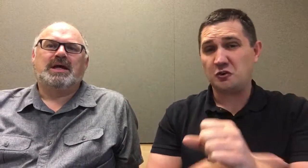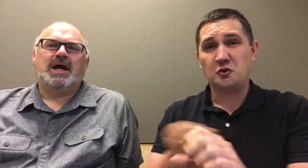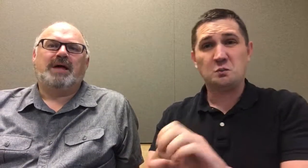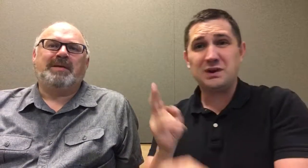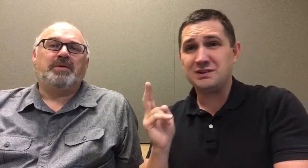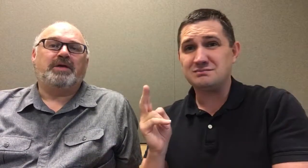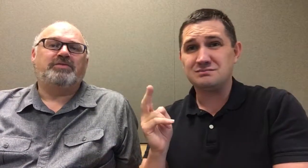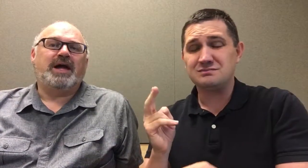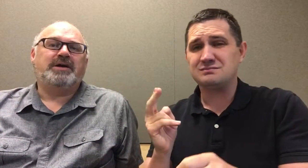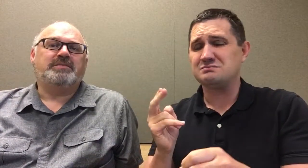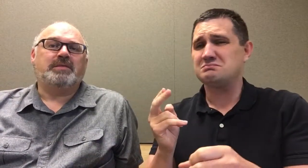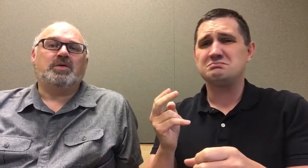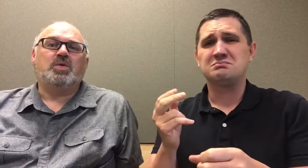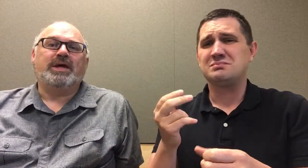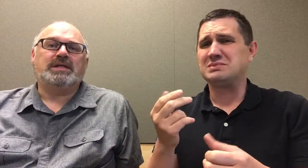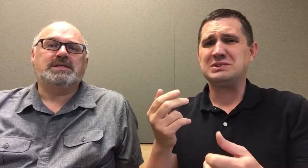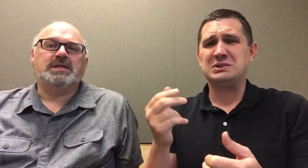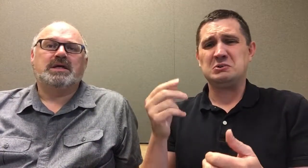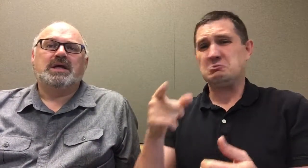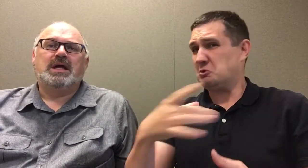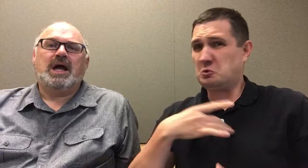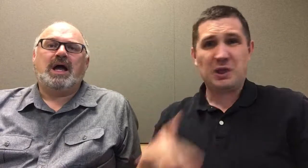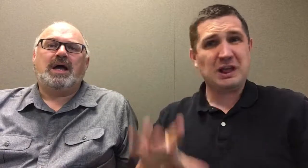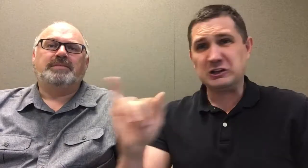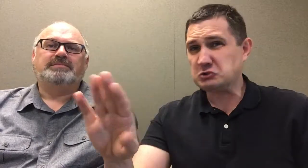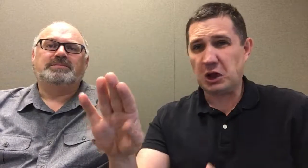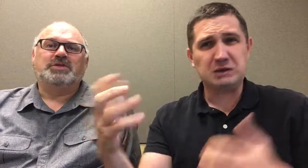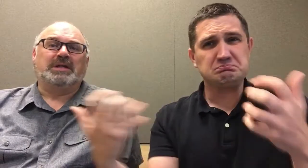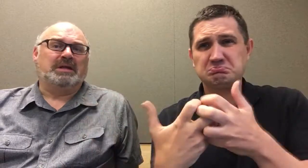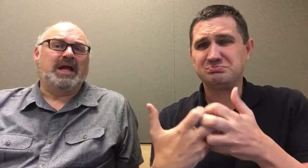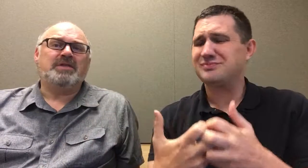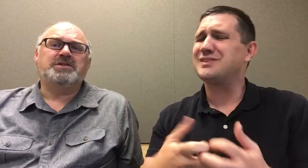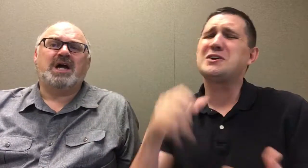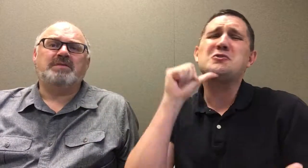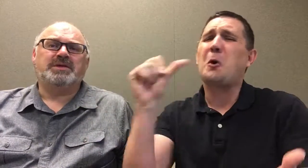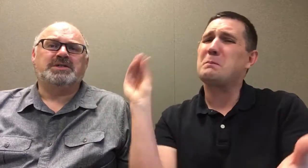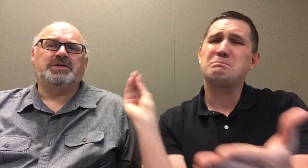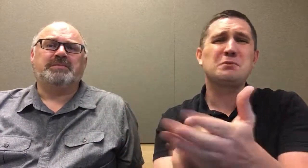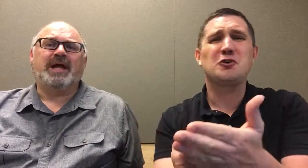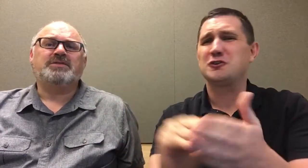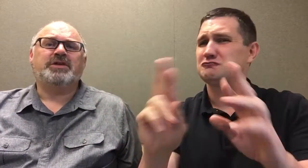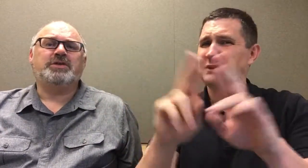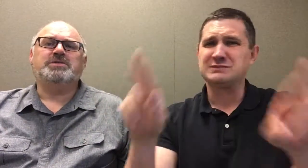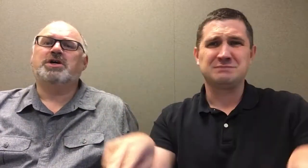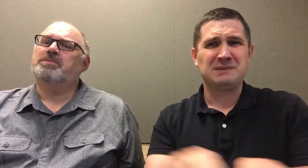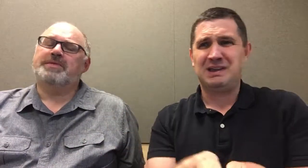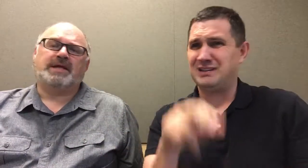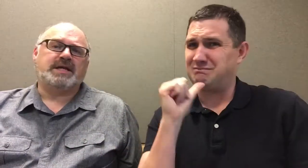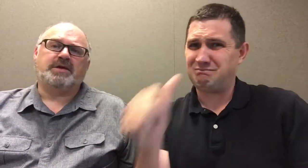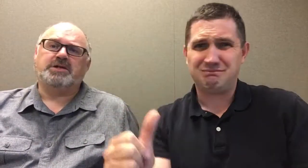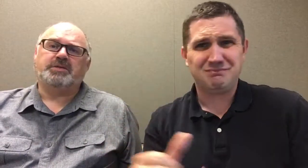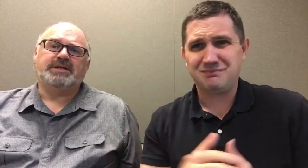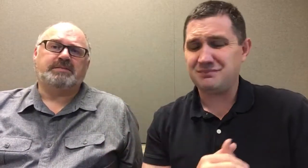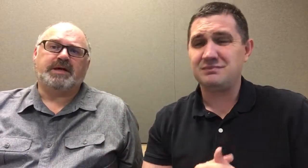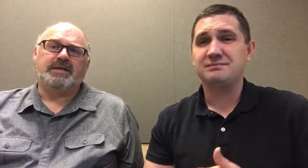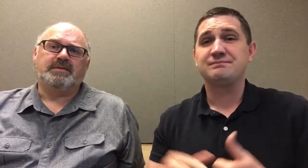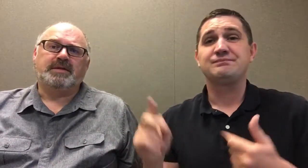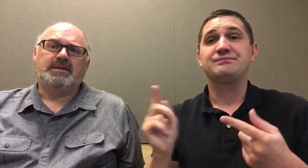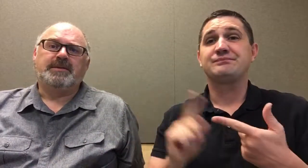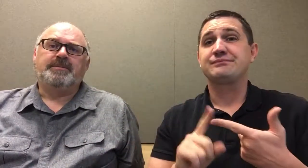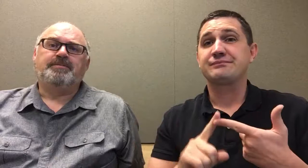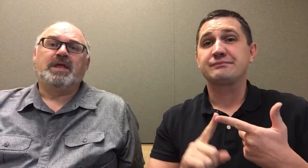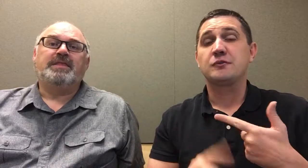months, maybe you got fired, maybe you quit, you didn't like the job, it wasn't a good match for you, don't put that down on your